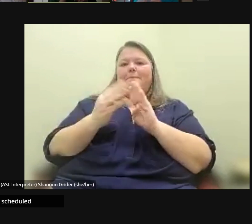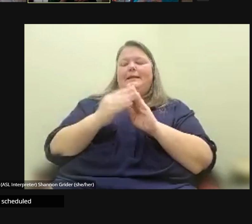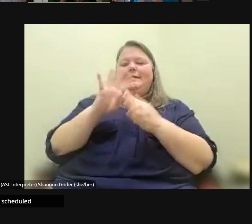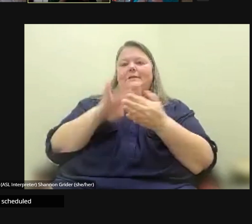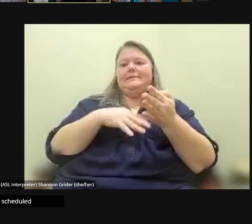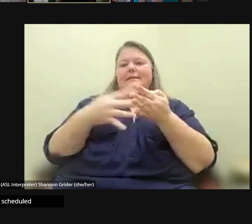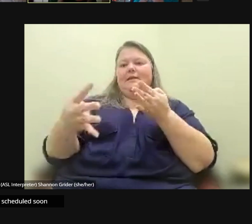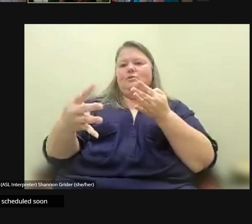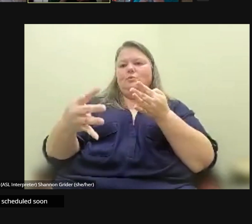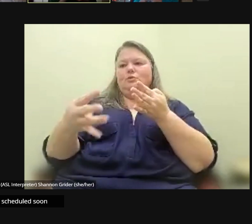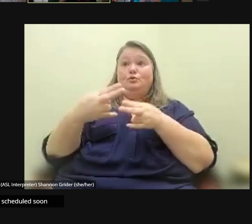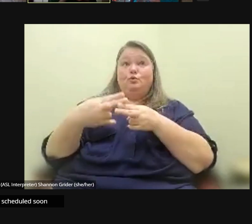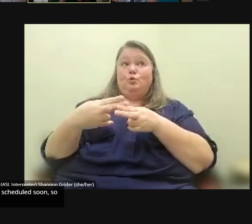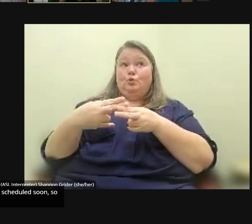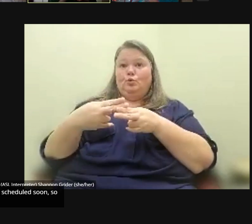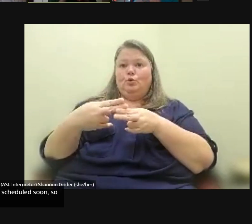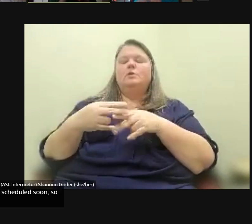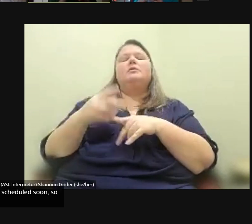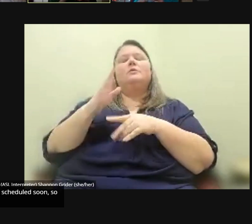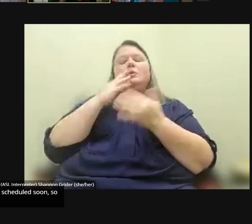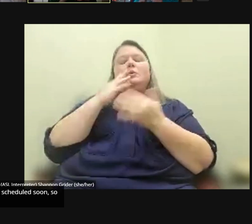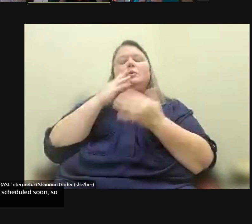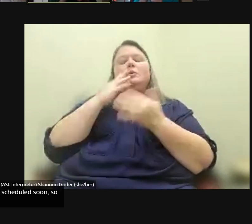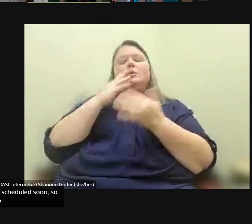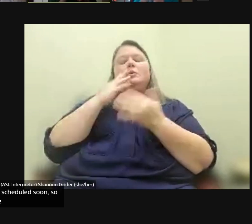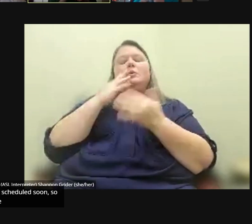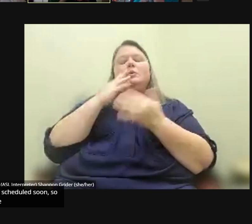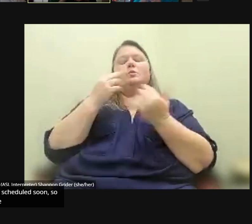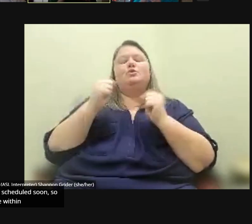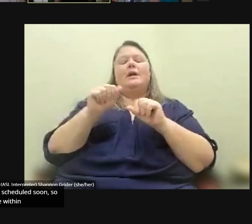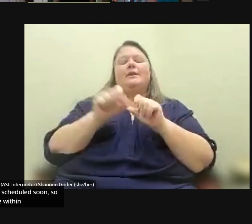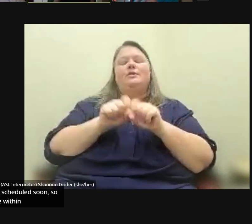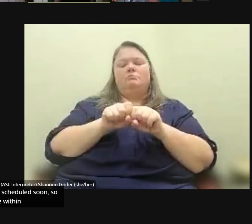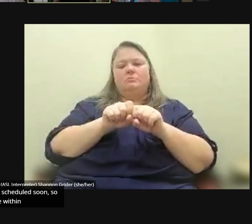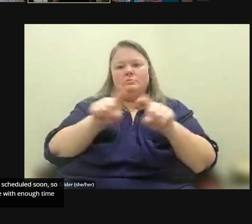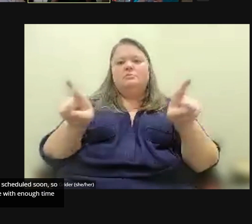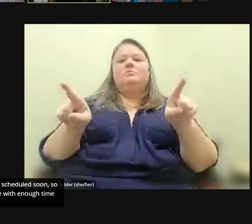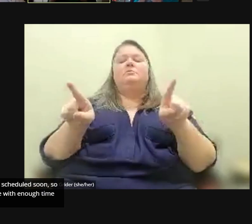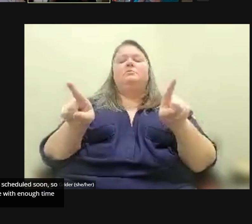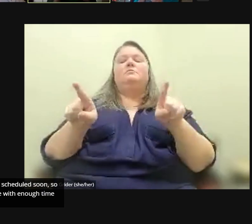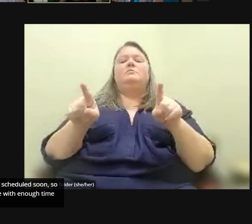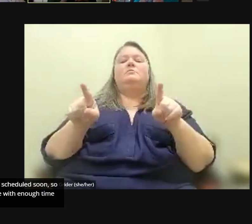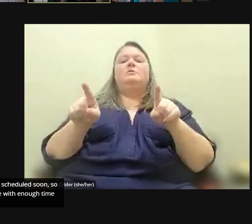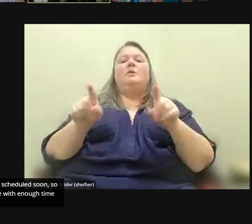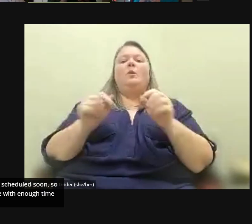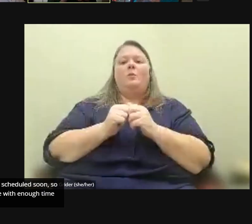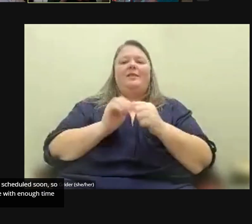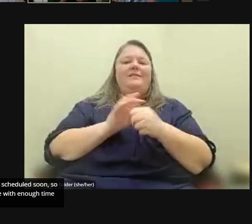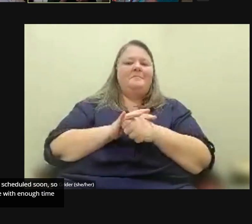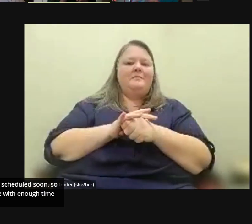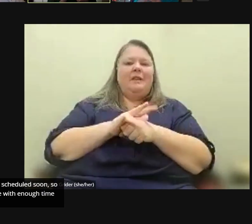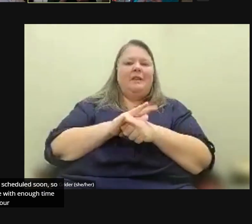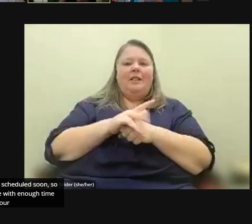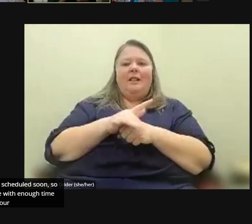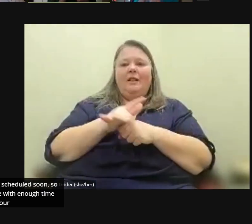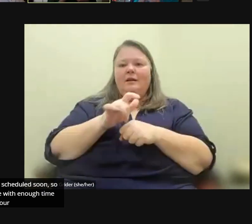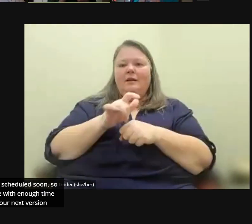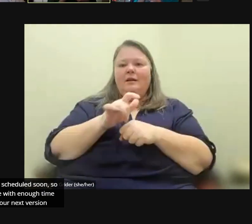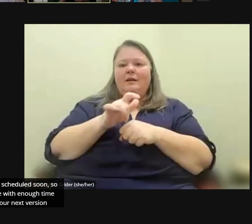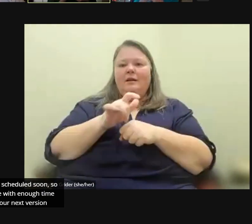soon, so we'll try to get that to everyone with enough time to really engage with it before our next virtual meeting